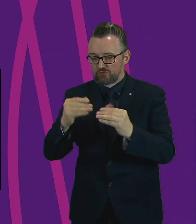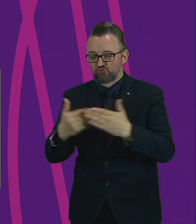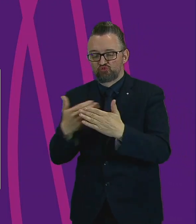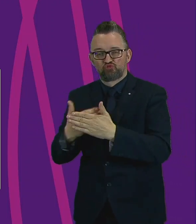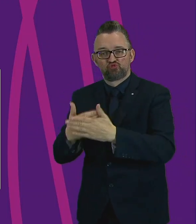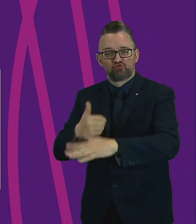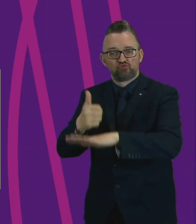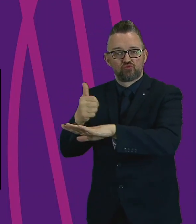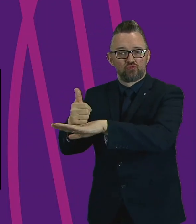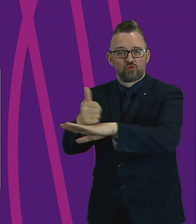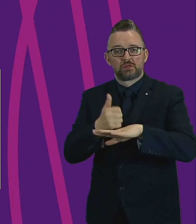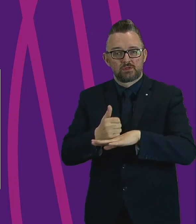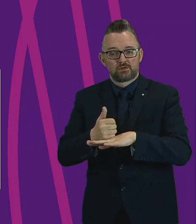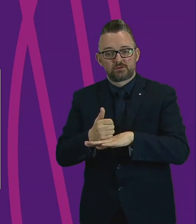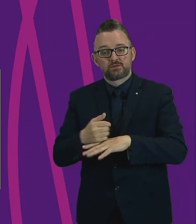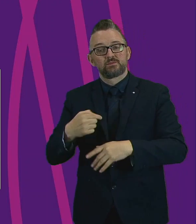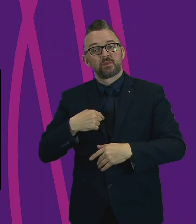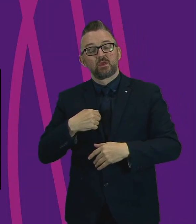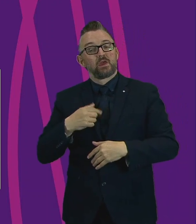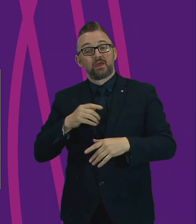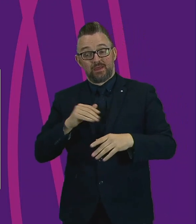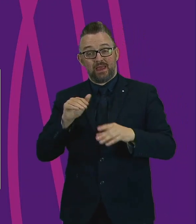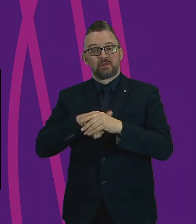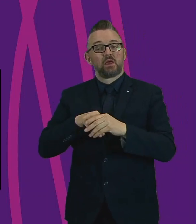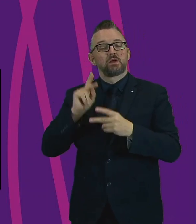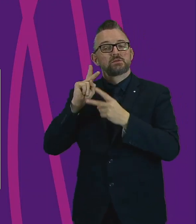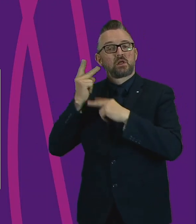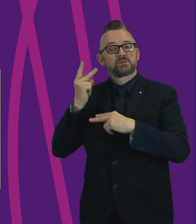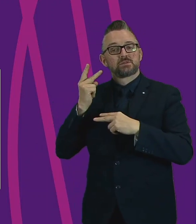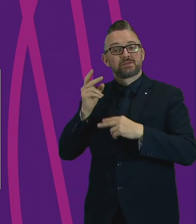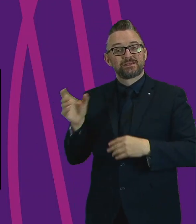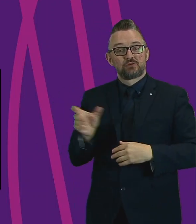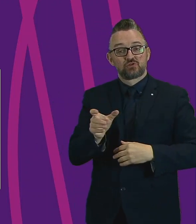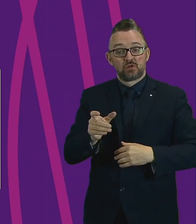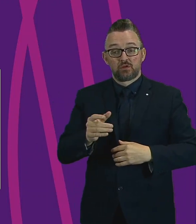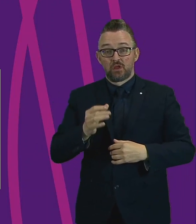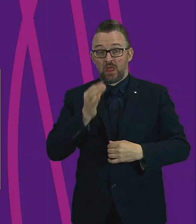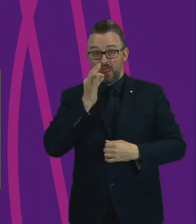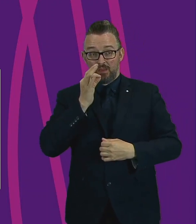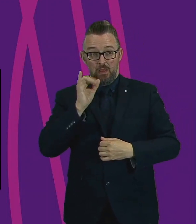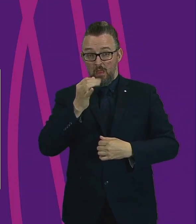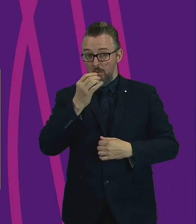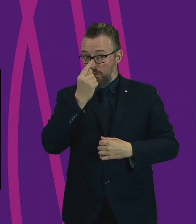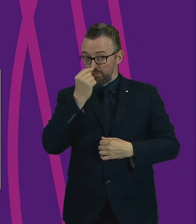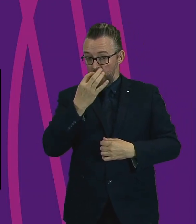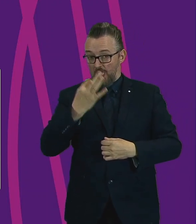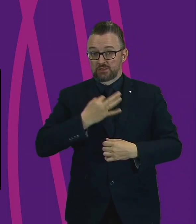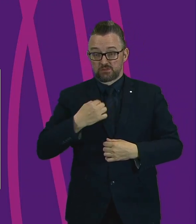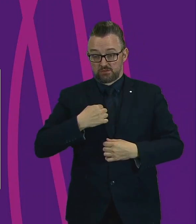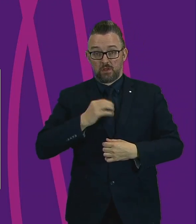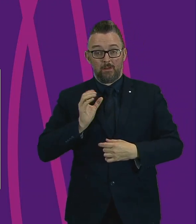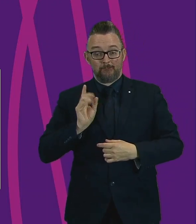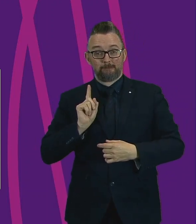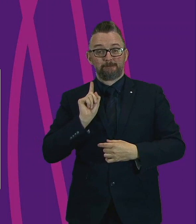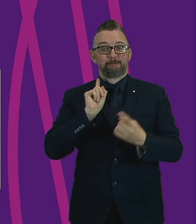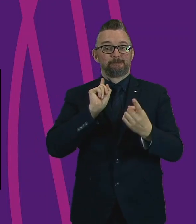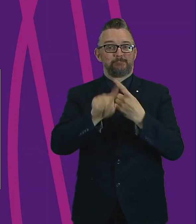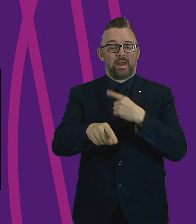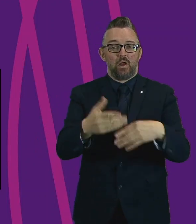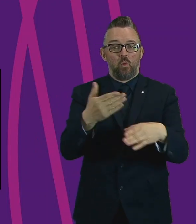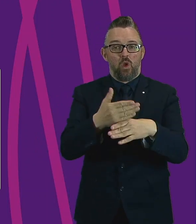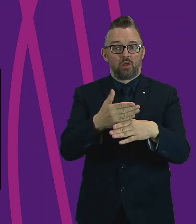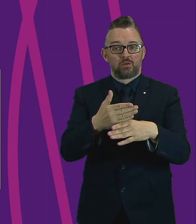I participated in nurse induction myself, expecting to be expedited to return to the front line as a